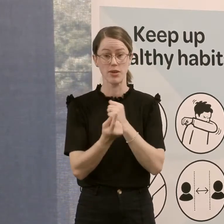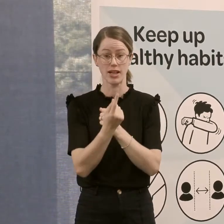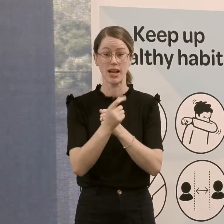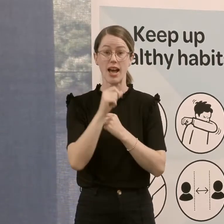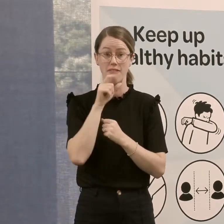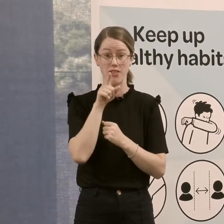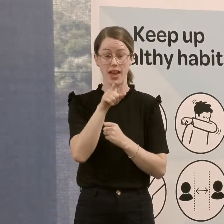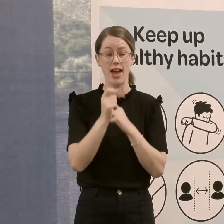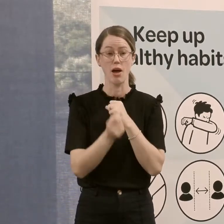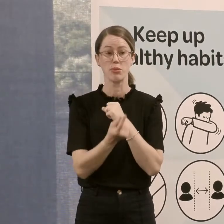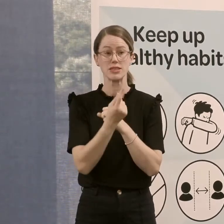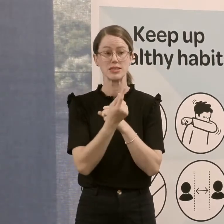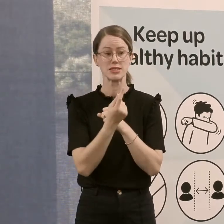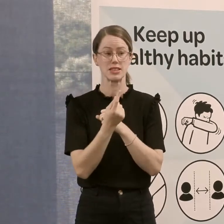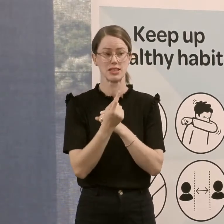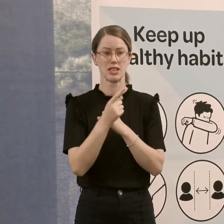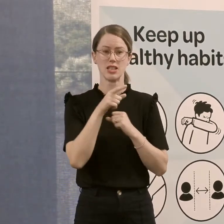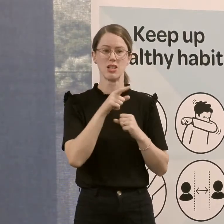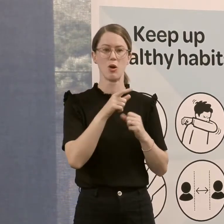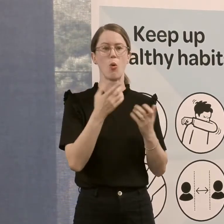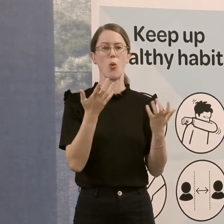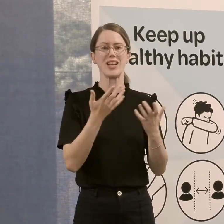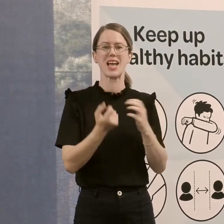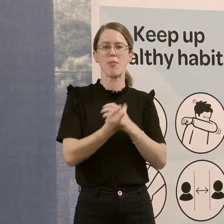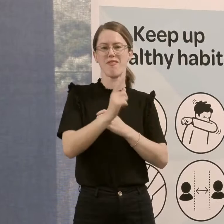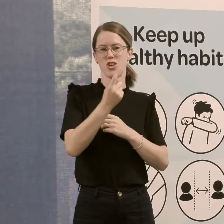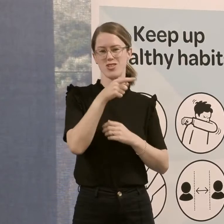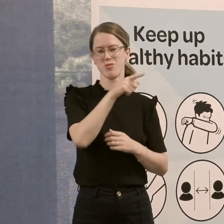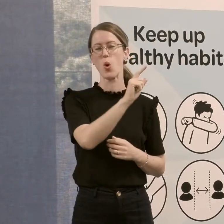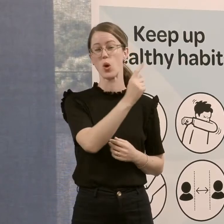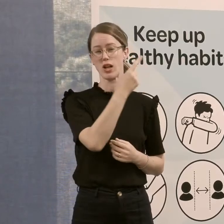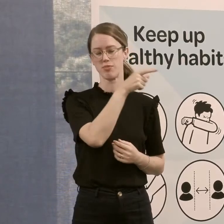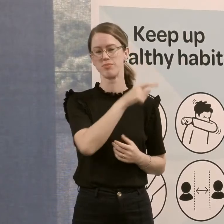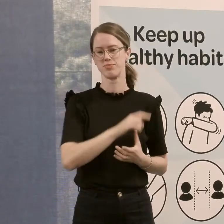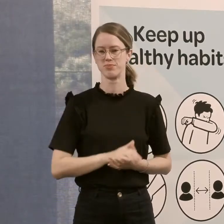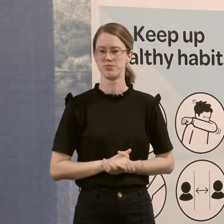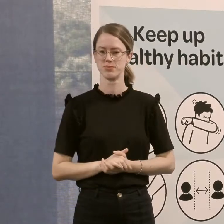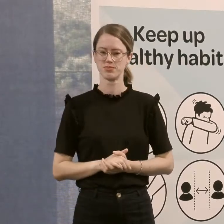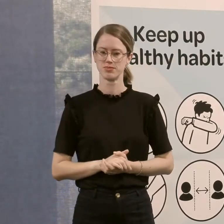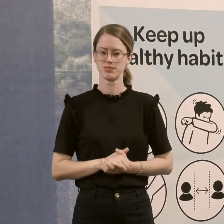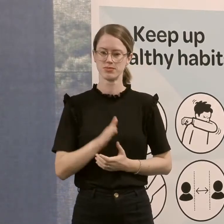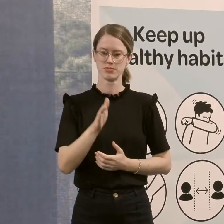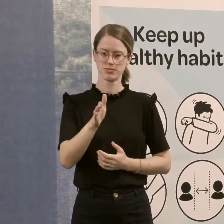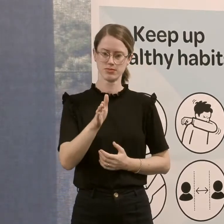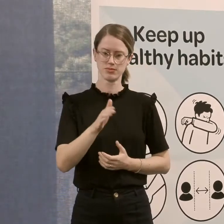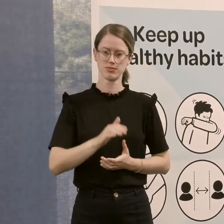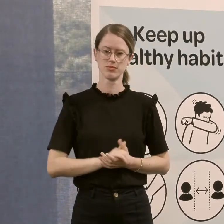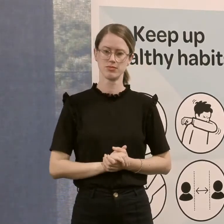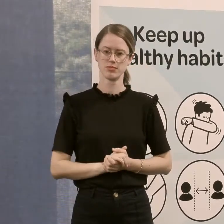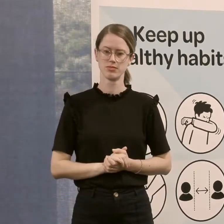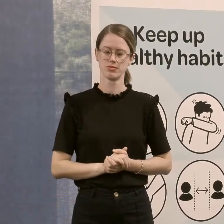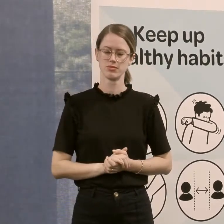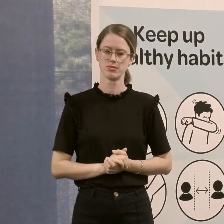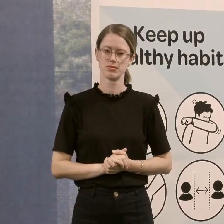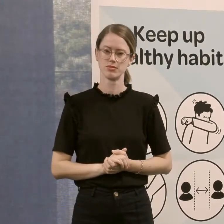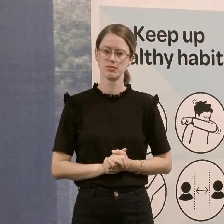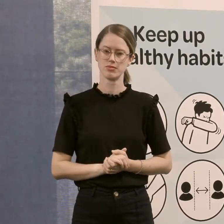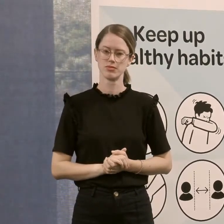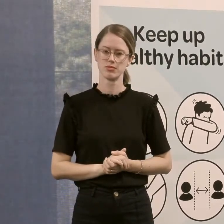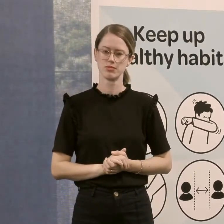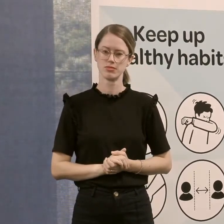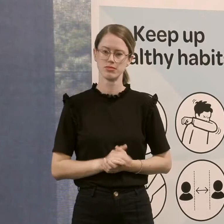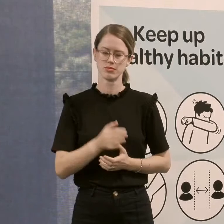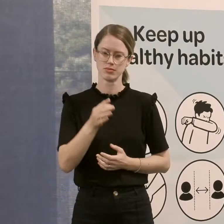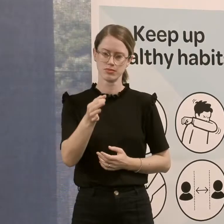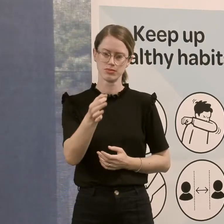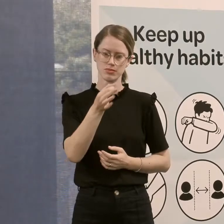does happen we will likely see it in Auckland first. I was just going to say, are we seeing any, or are you aware of